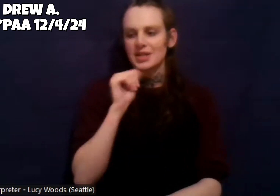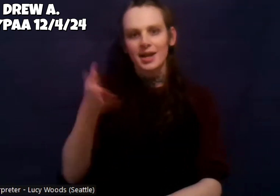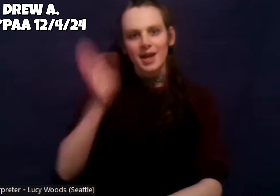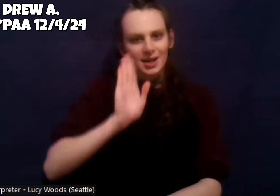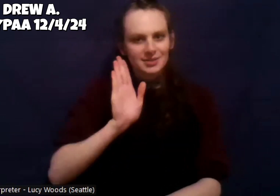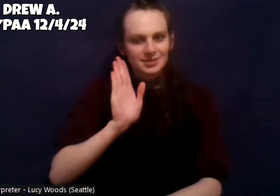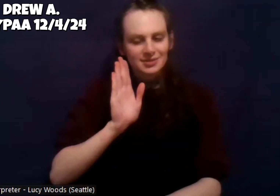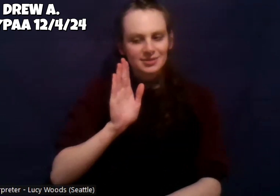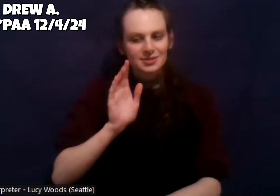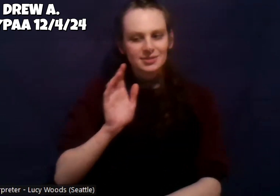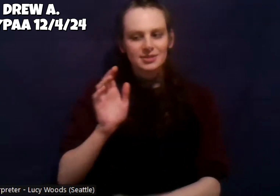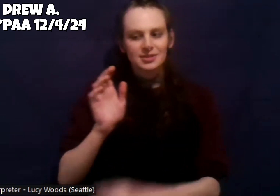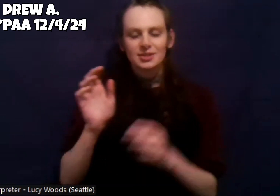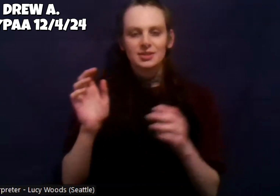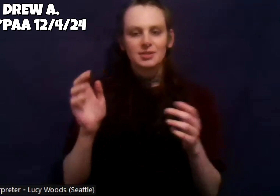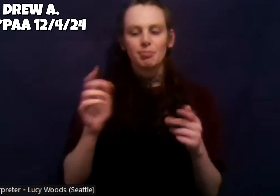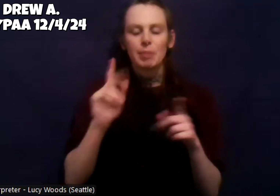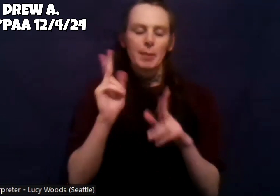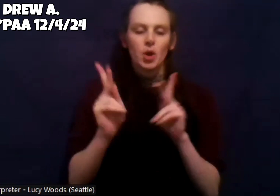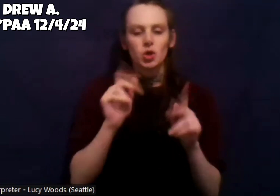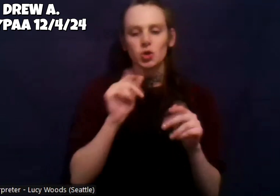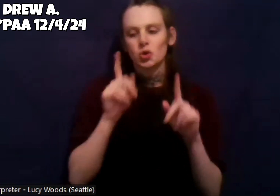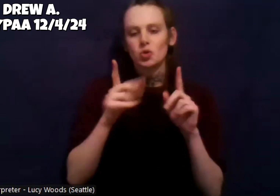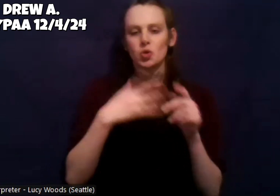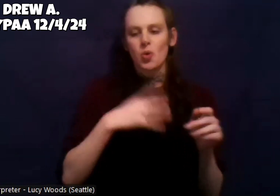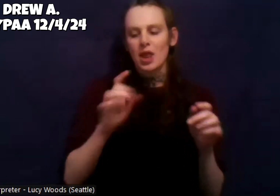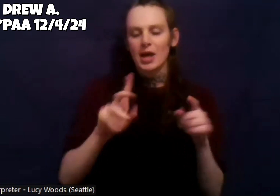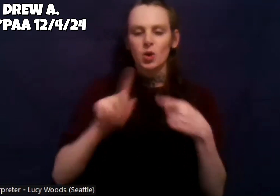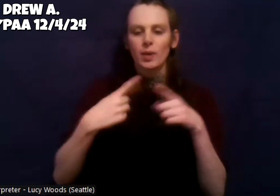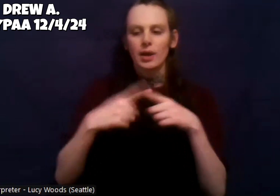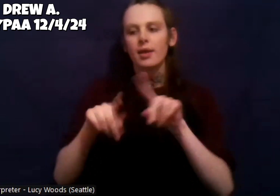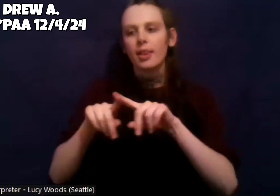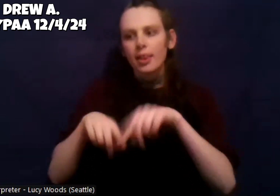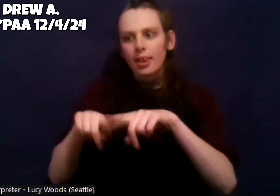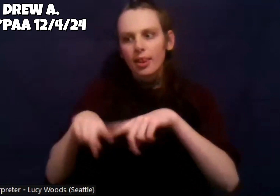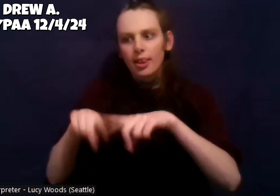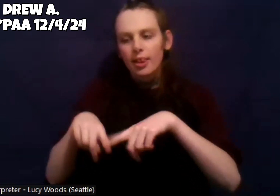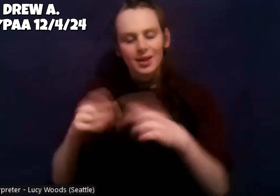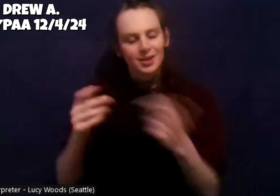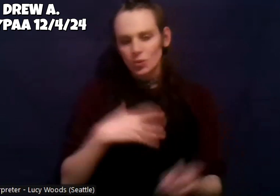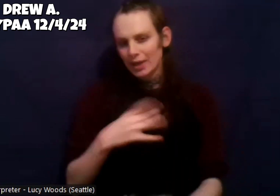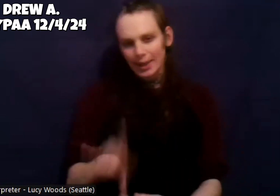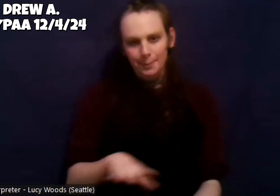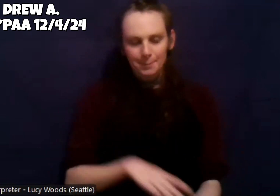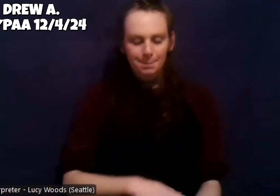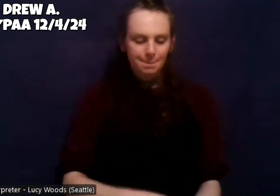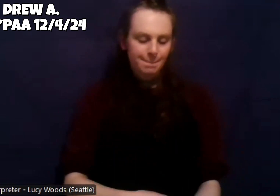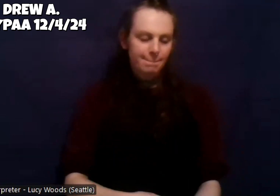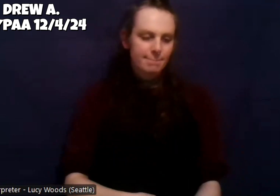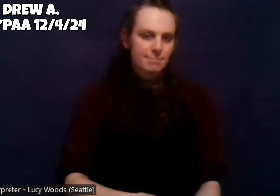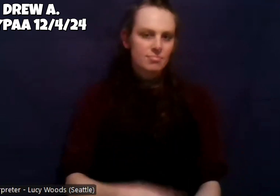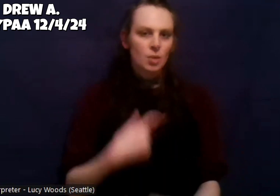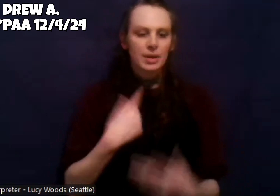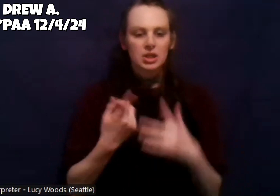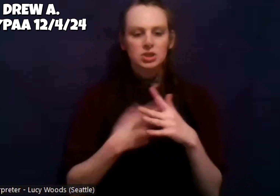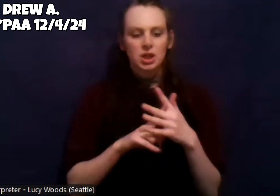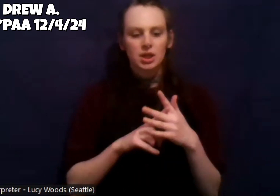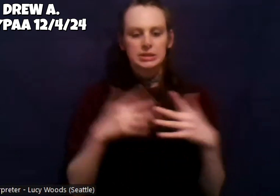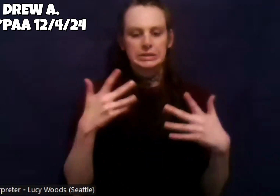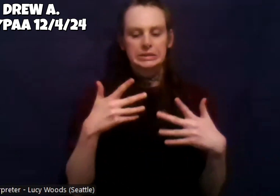you depend on them too much. So I was in fear. And you know that saying, like, Jesus, take the